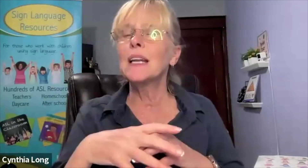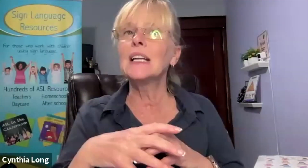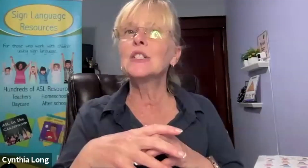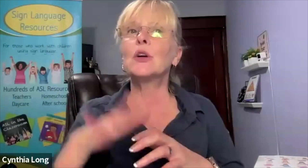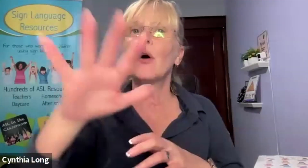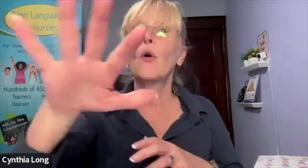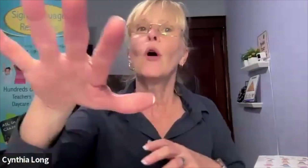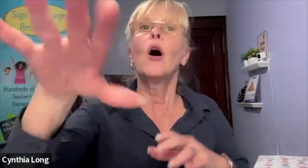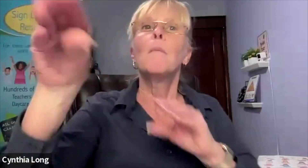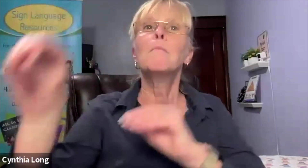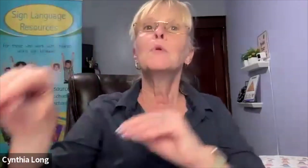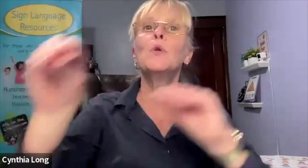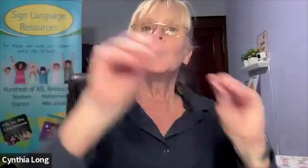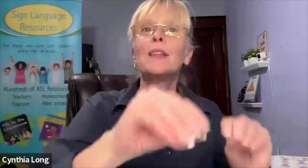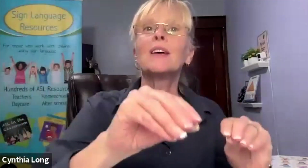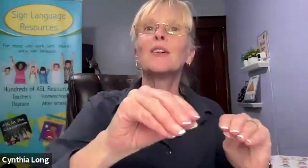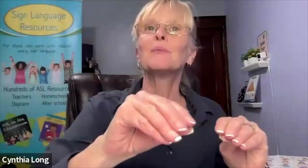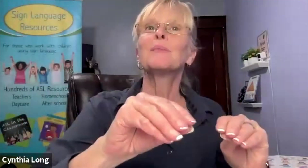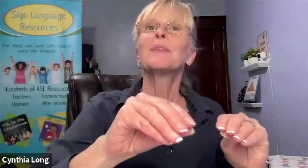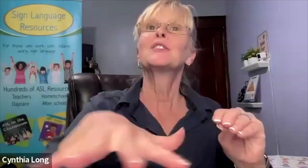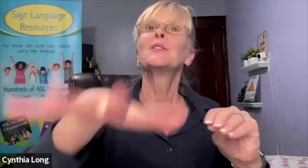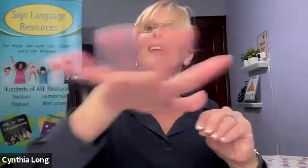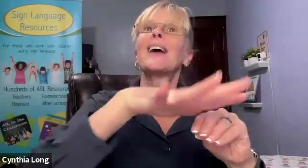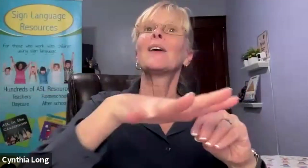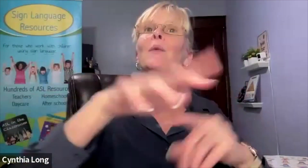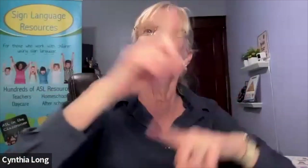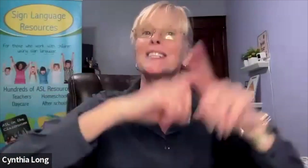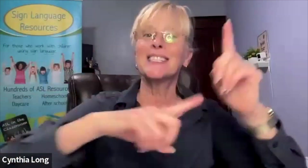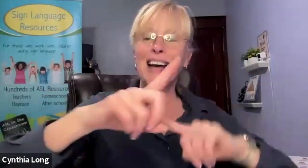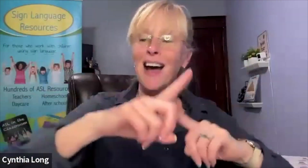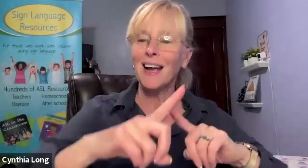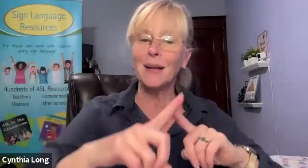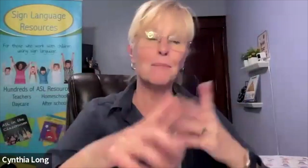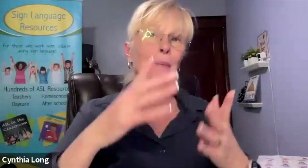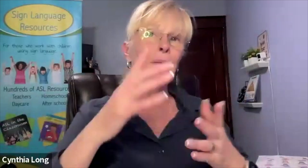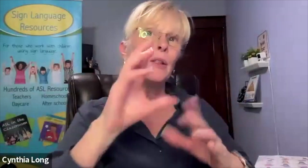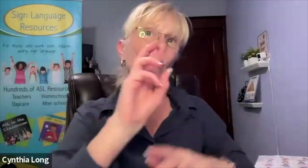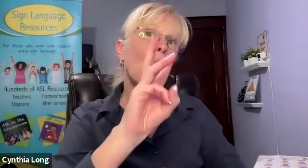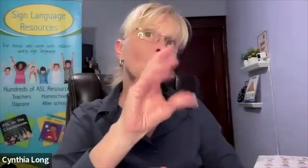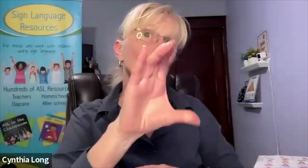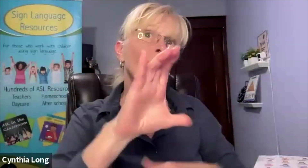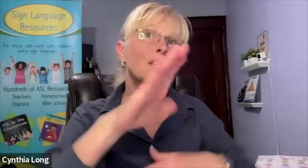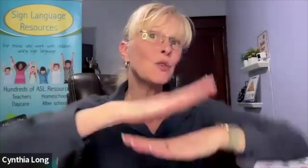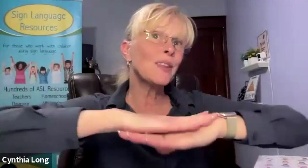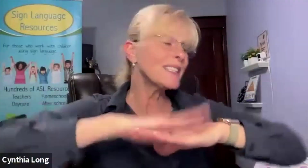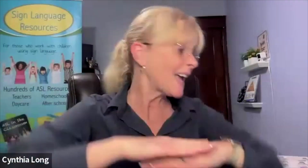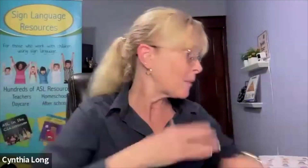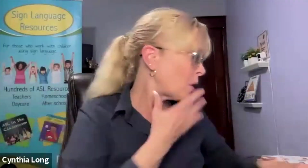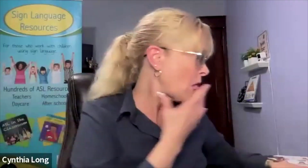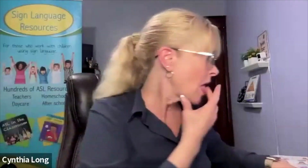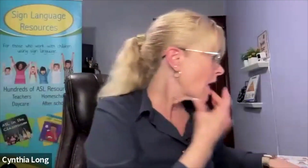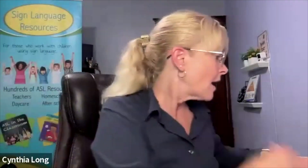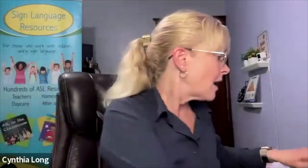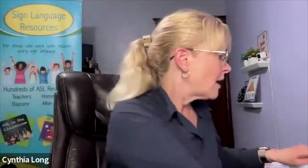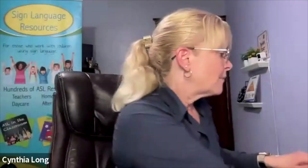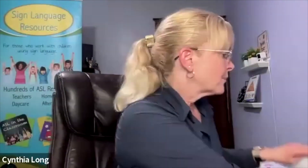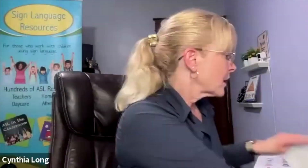need to go move them to the area where the sign, maybe the wall chart is on the table,